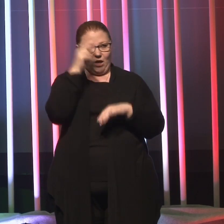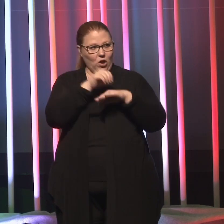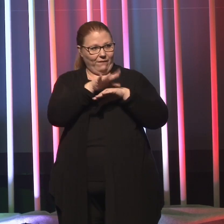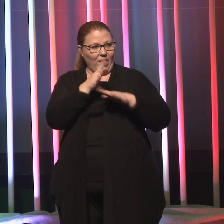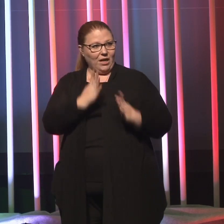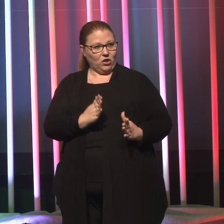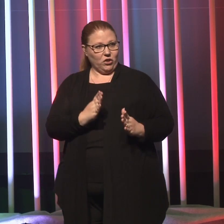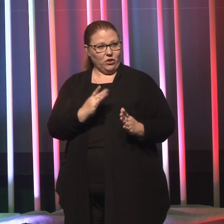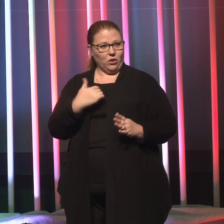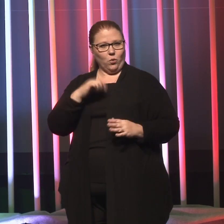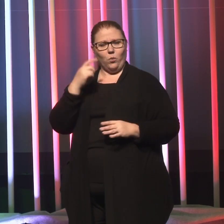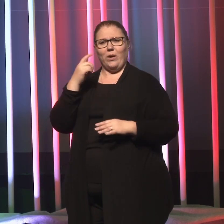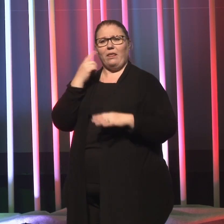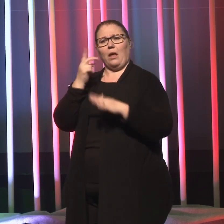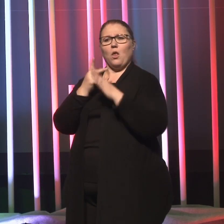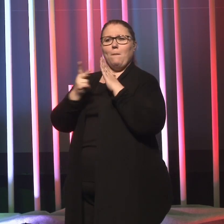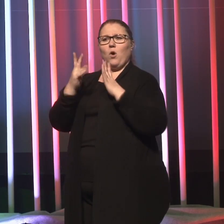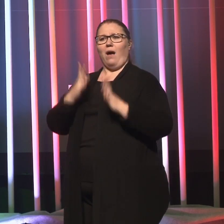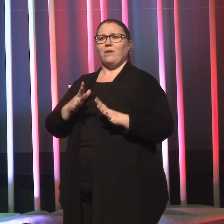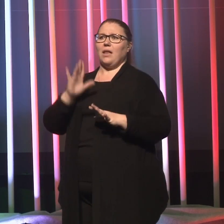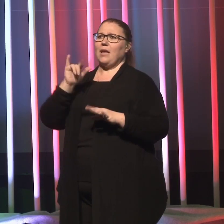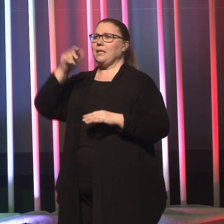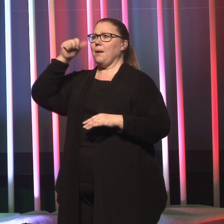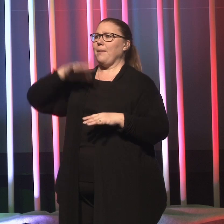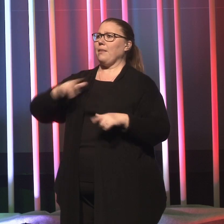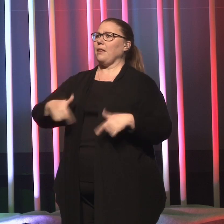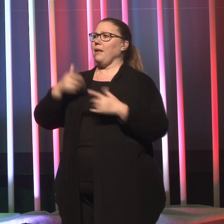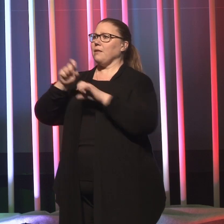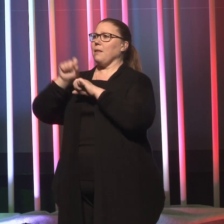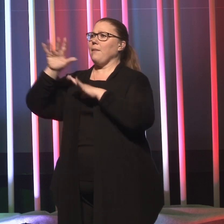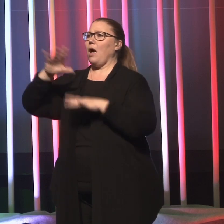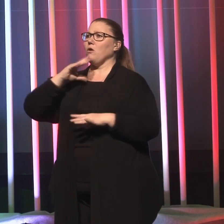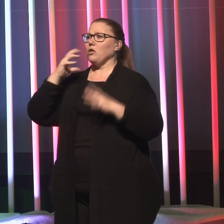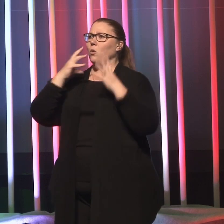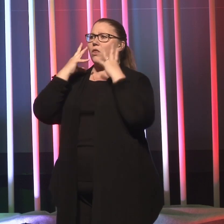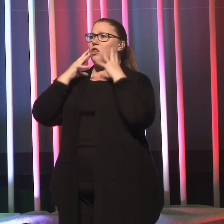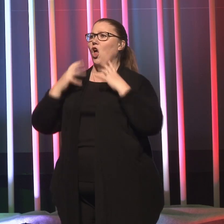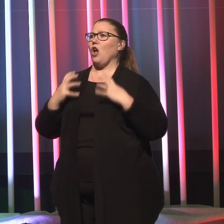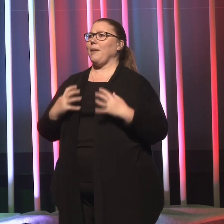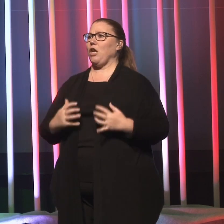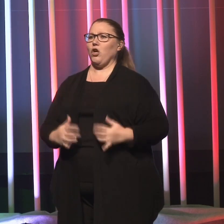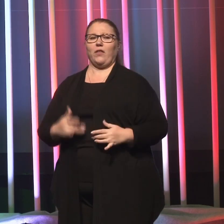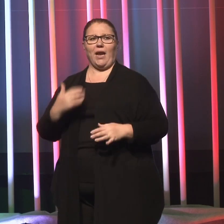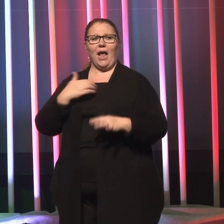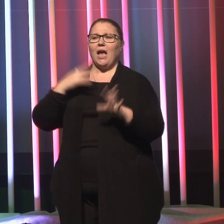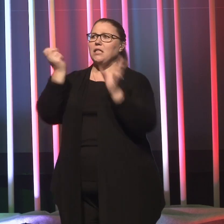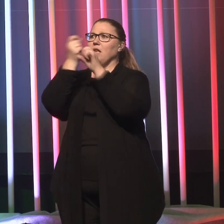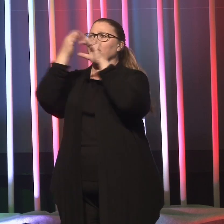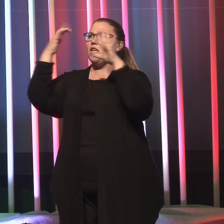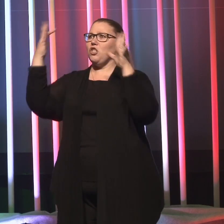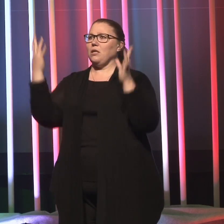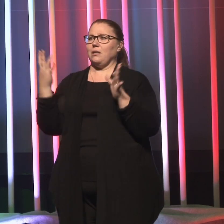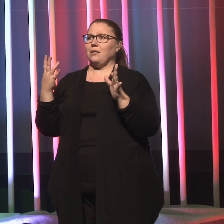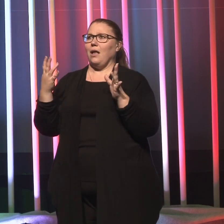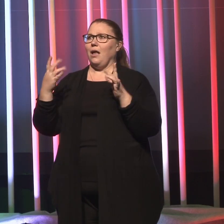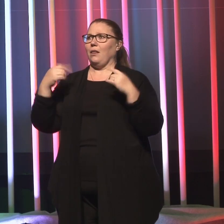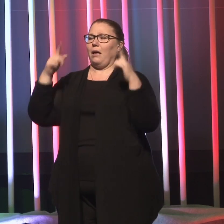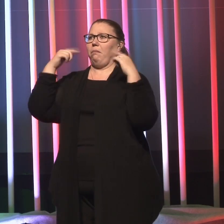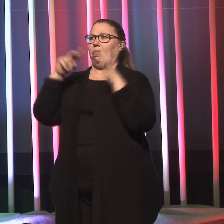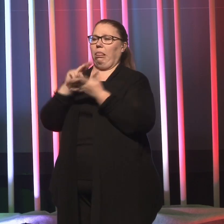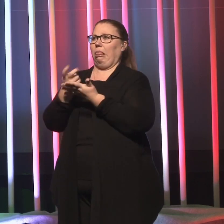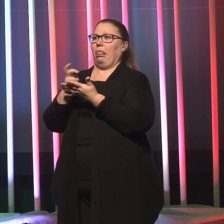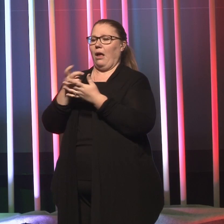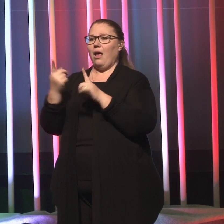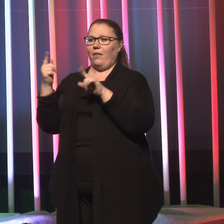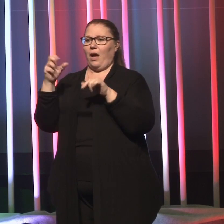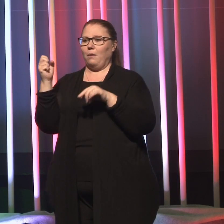We take the word prophet and we turn it into this like guy that lives out in the mountains with a long beard who gets these visions while their eyes are rolled back in their head and then comes down